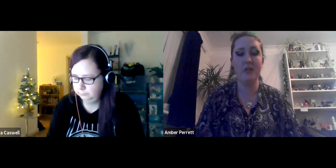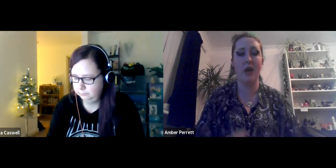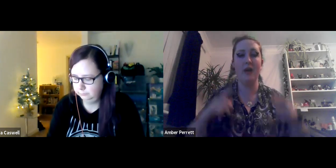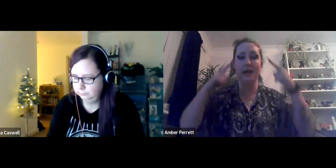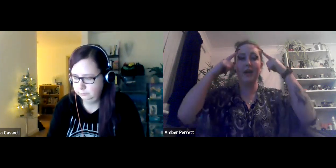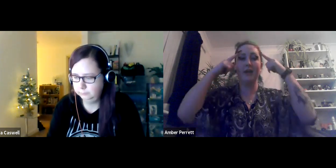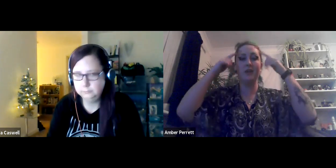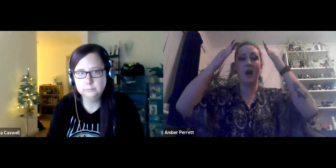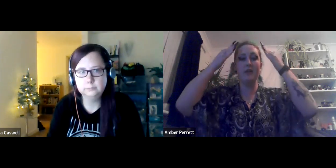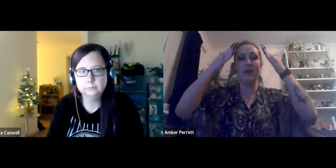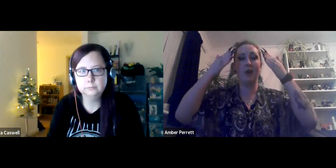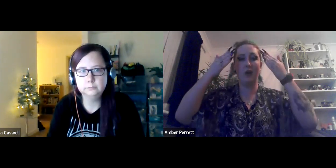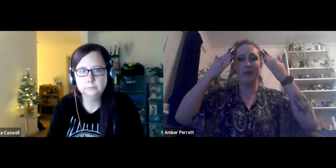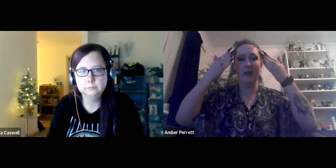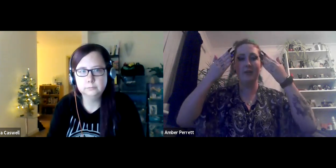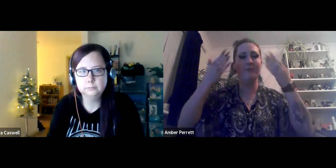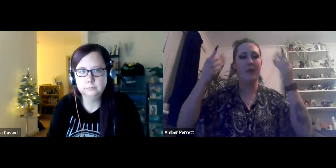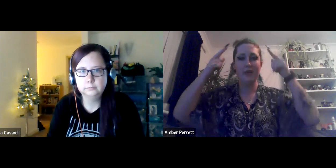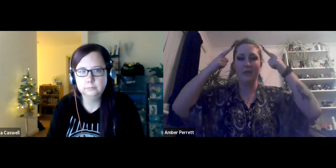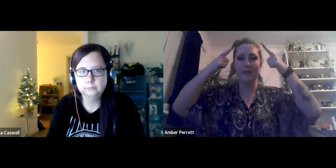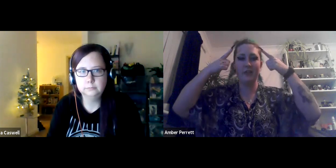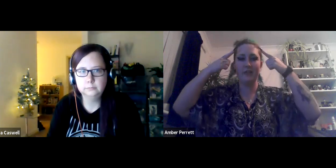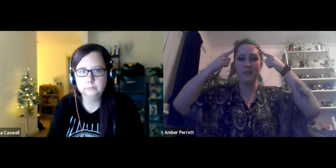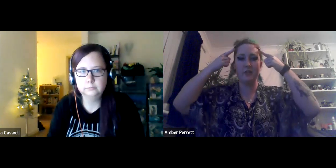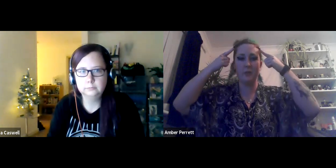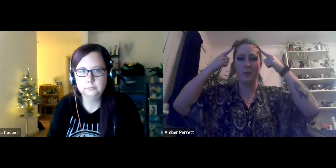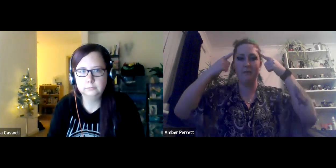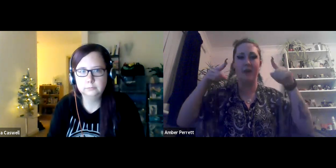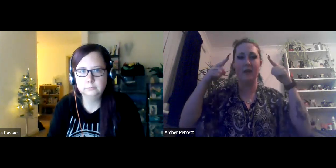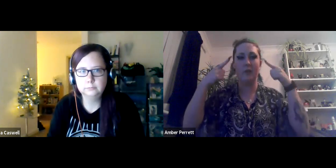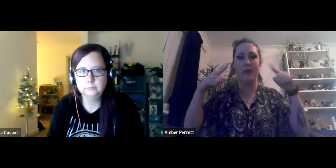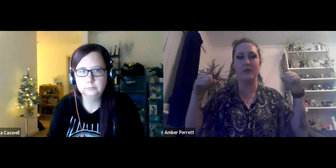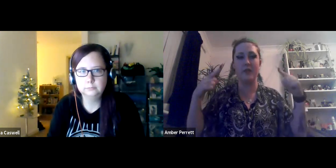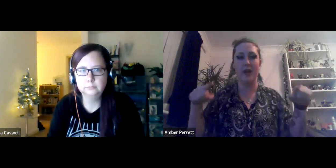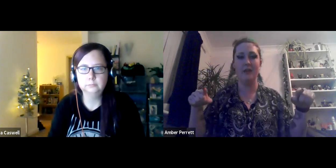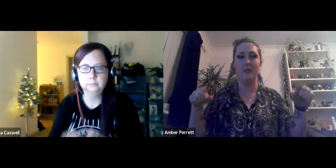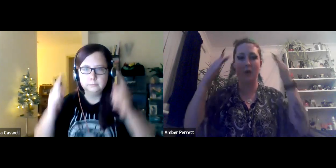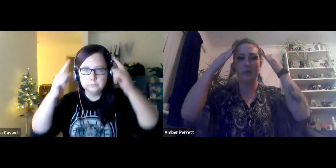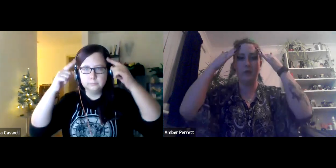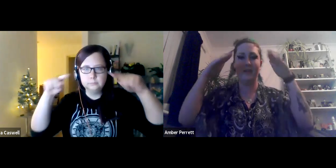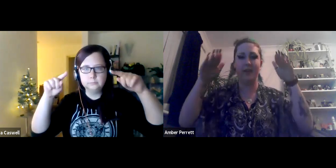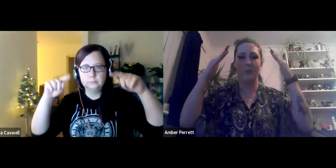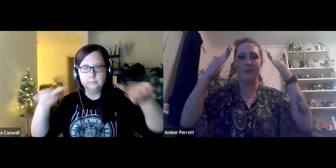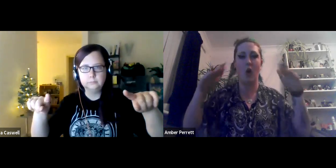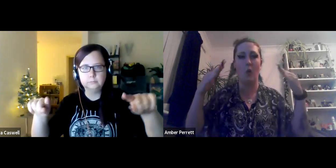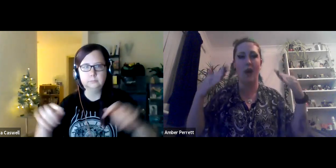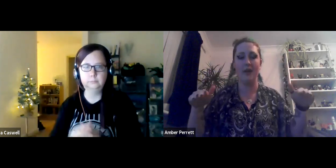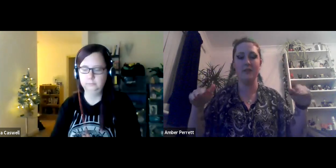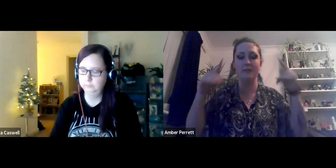Teacher is kind of like holiday. So teacher is just with one finger though, where you do that, whereas holiday is with the whole hand.